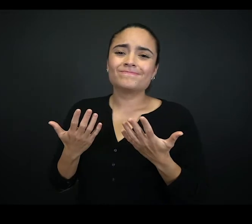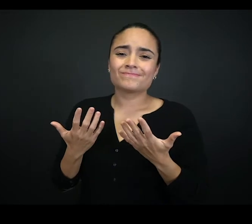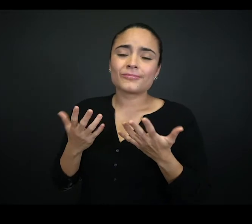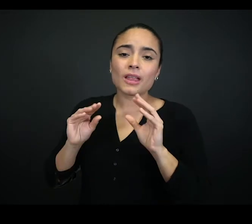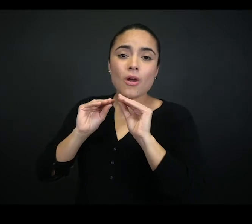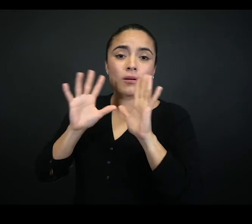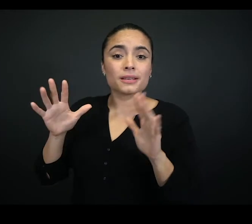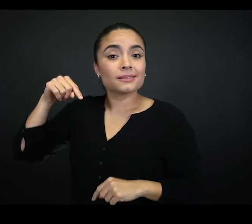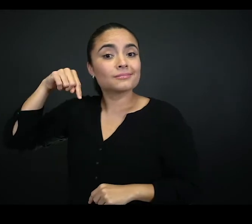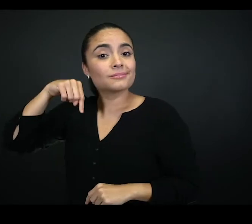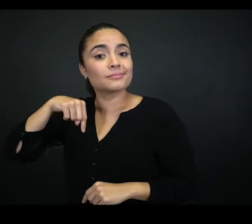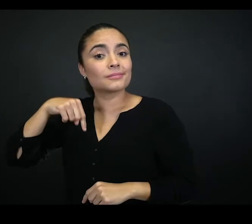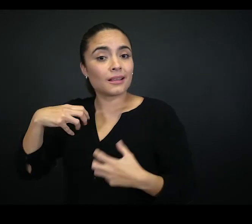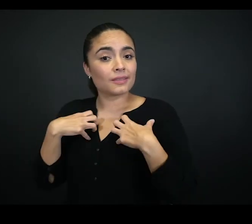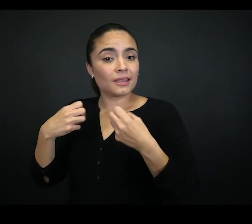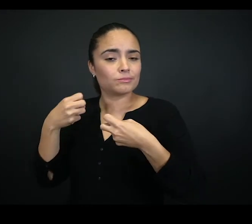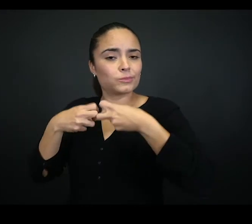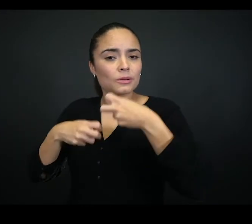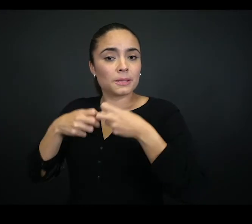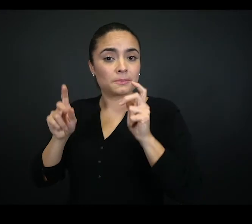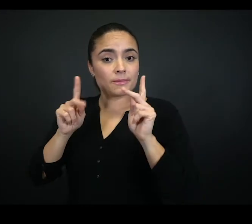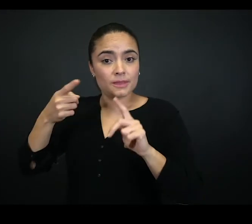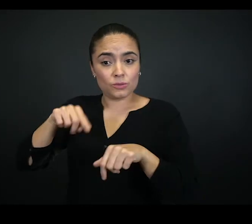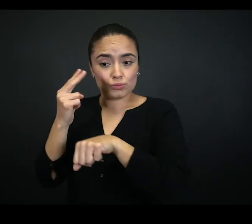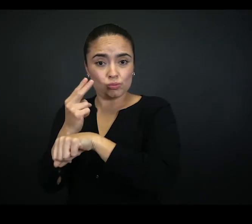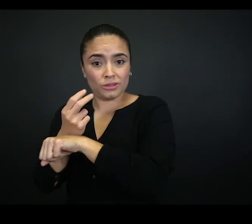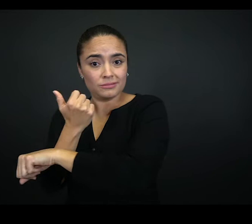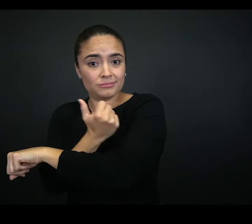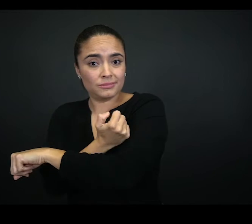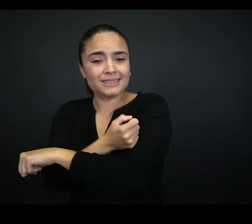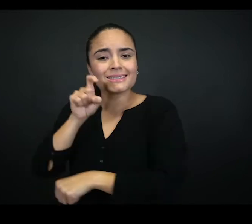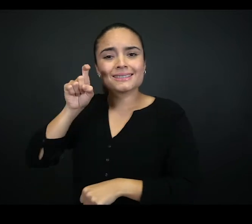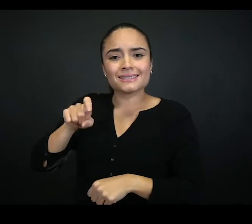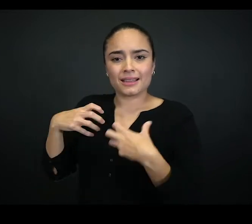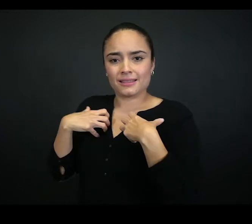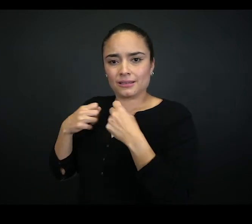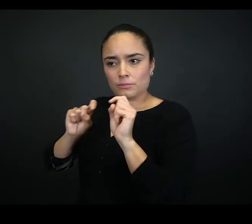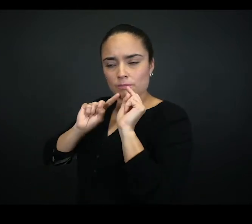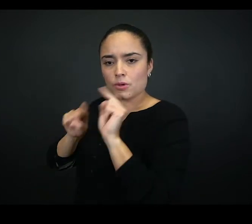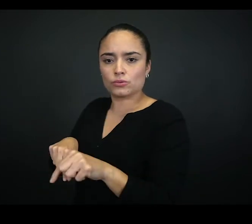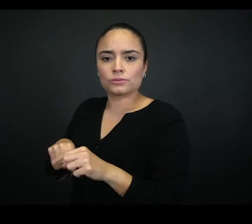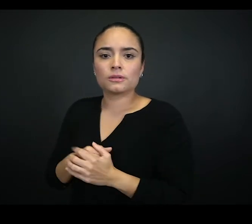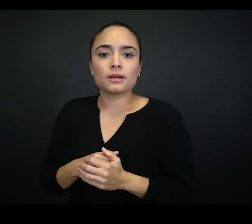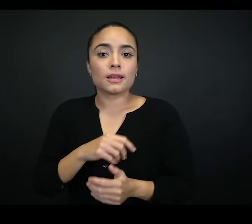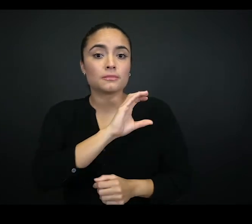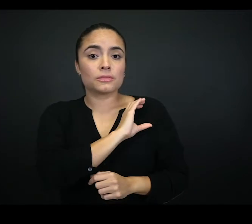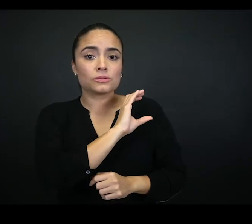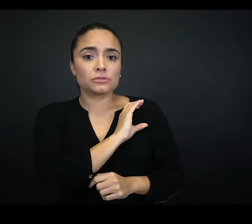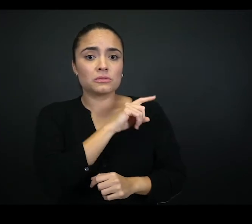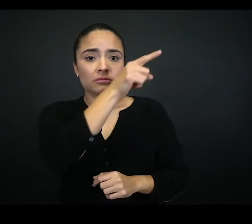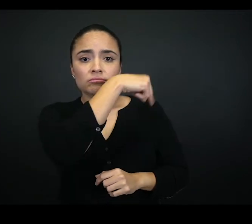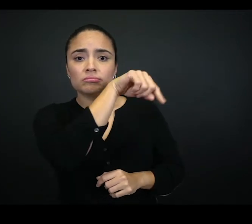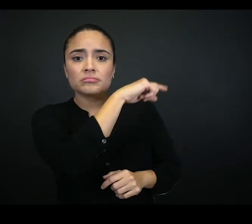response. And, a lot of enforcement people have said, we're not going to arrest our way out of the